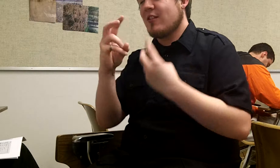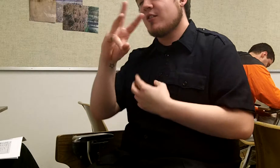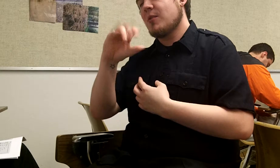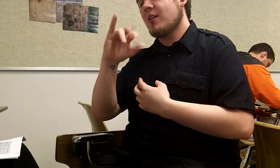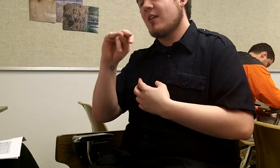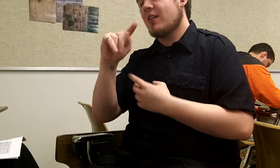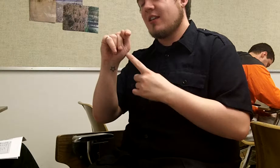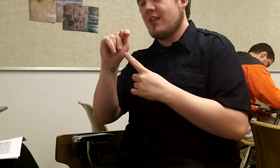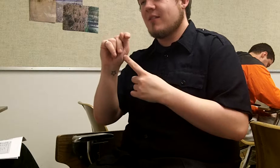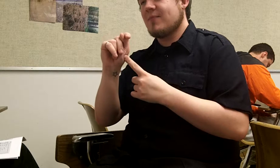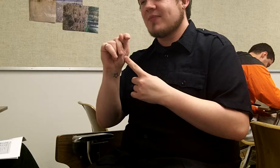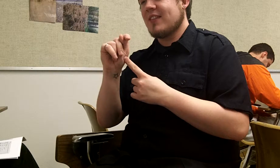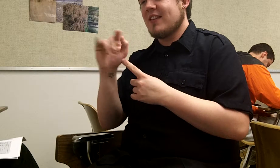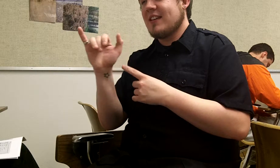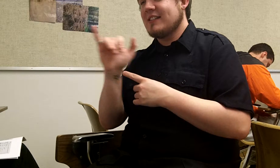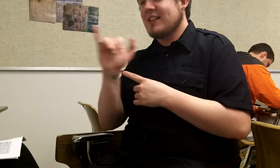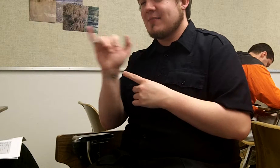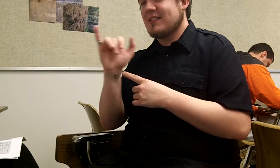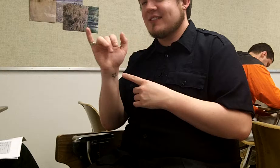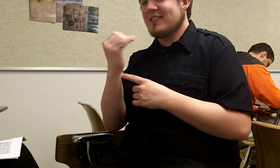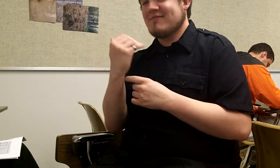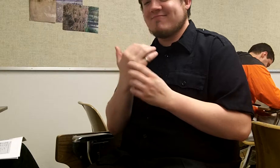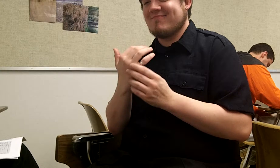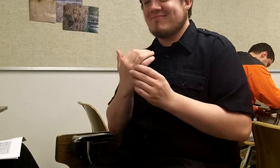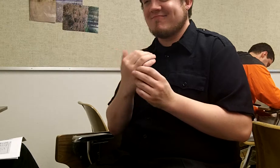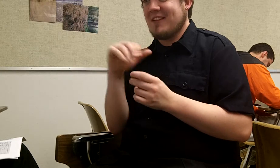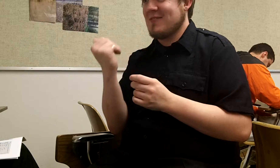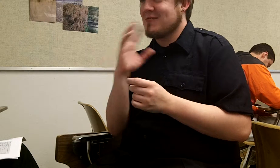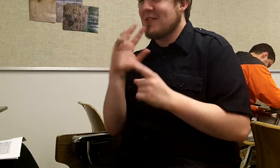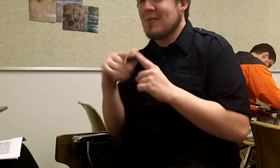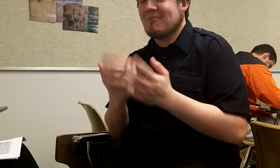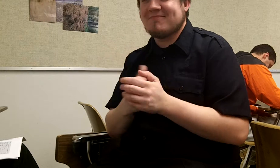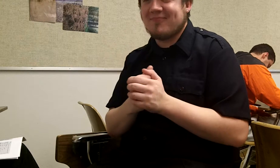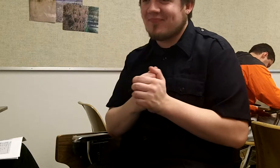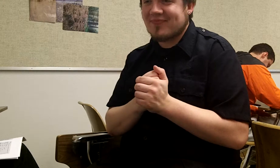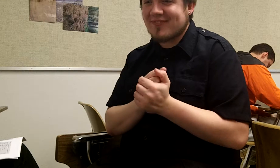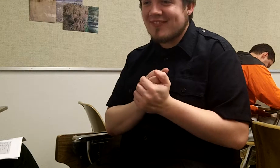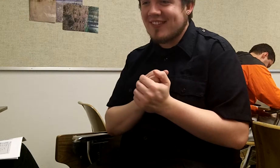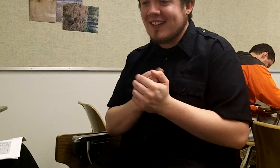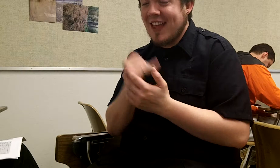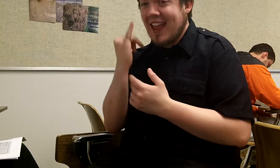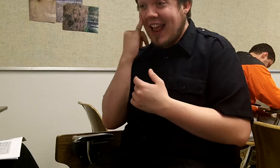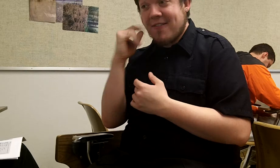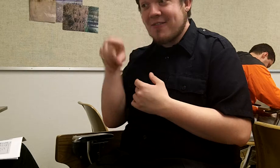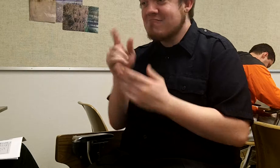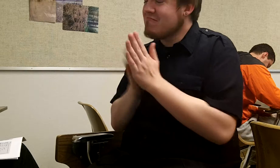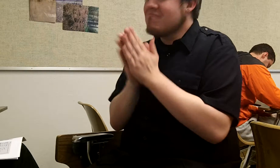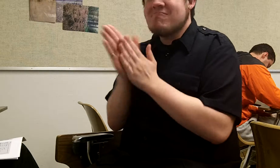paracrine factors like the others we've talked about. In case you are really gung-ho about Wnt genes, there's actually a